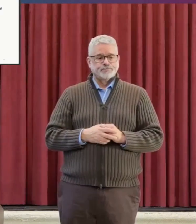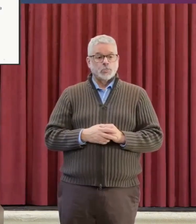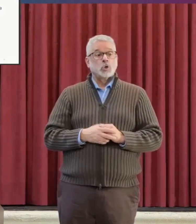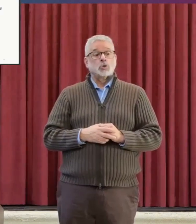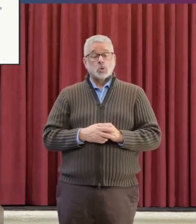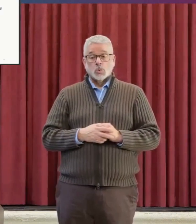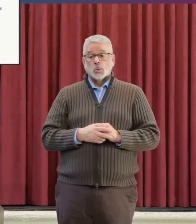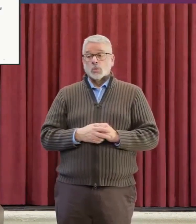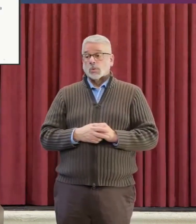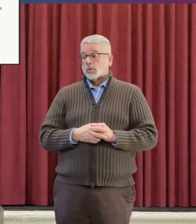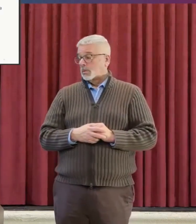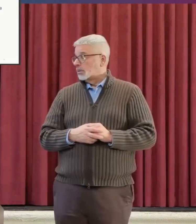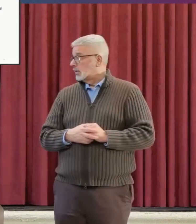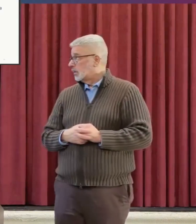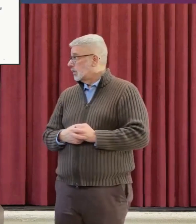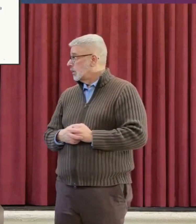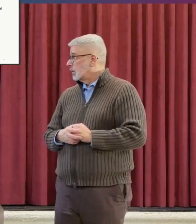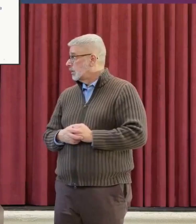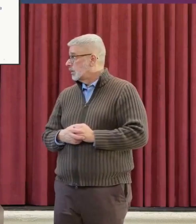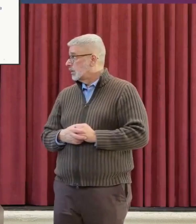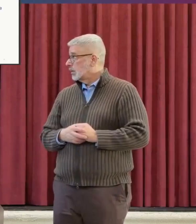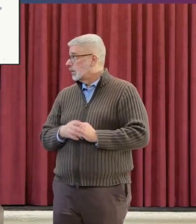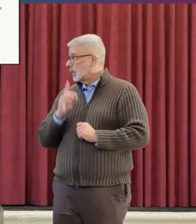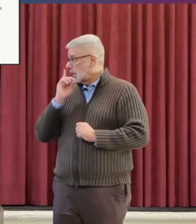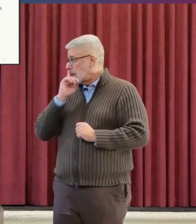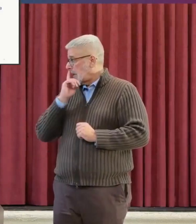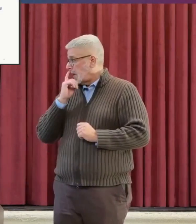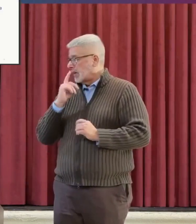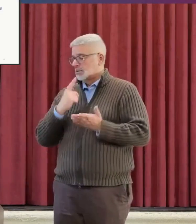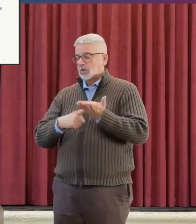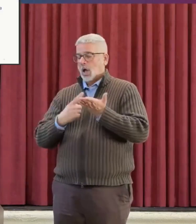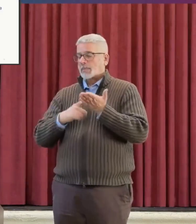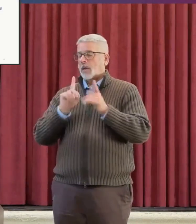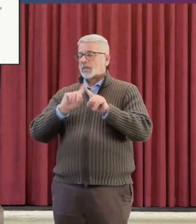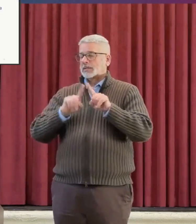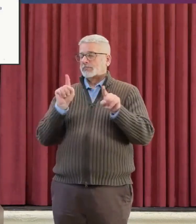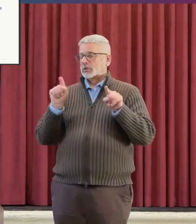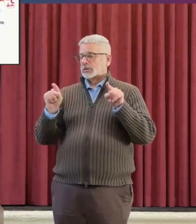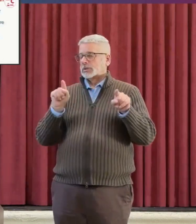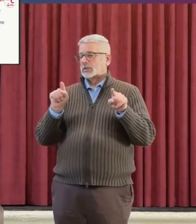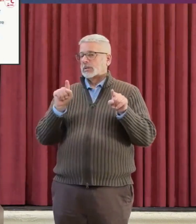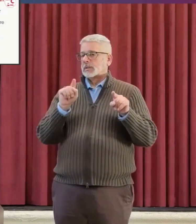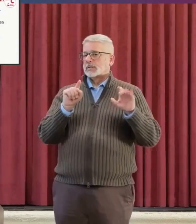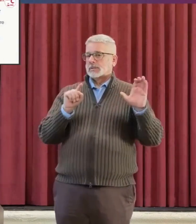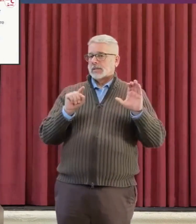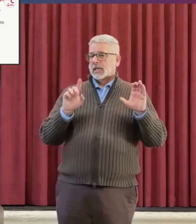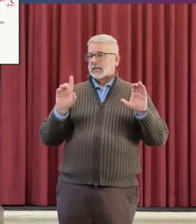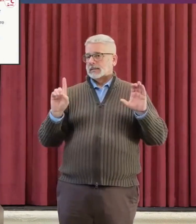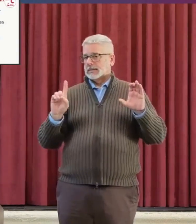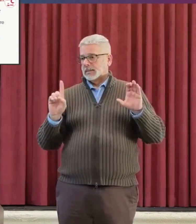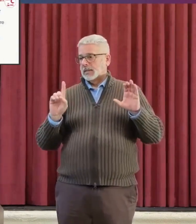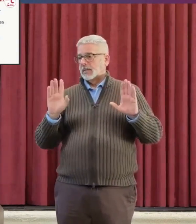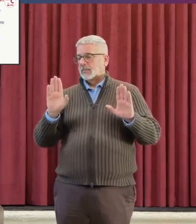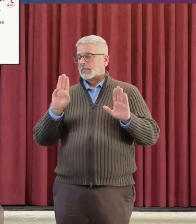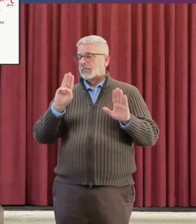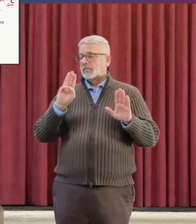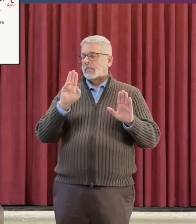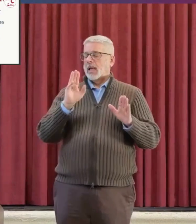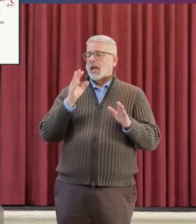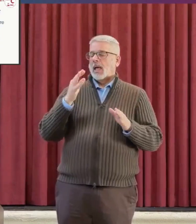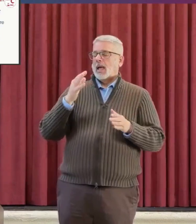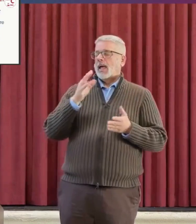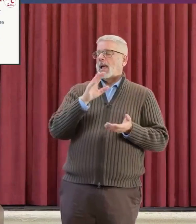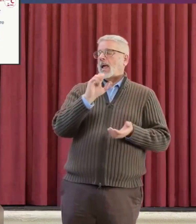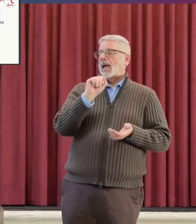So, sorry, I was gonna talk about the difference between the C and D, Medicare Advantage